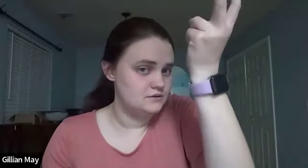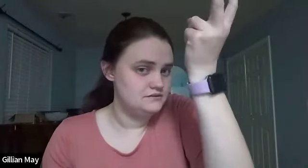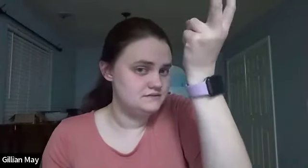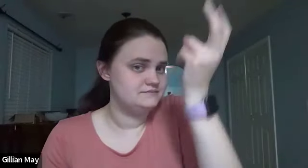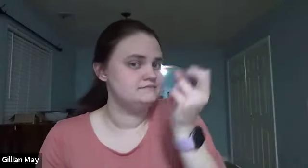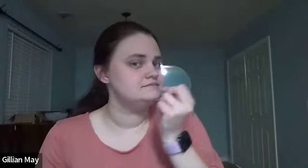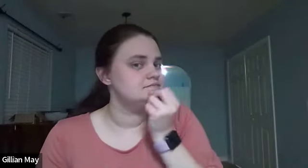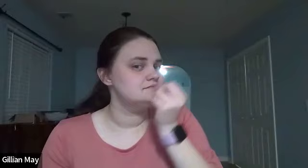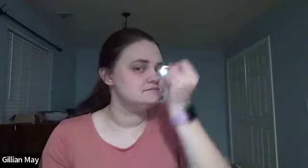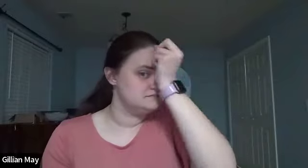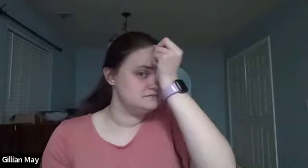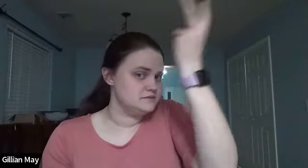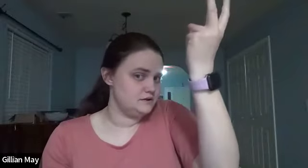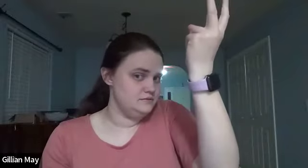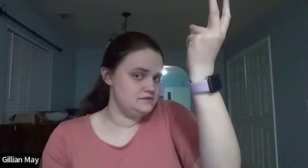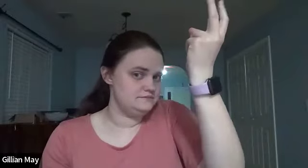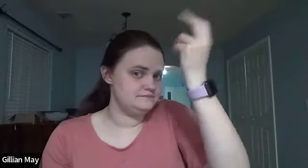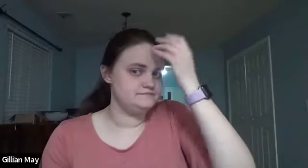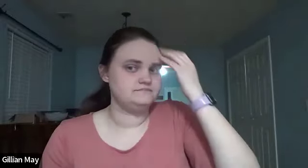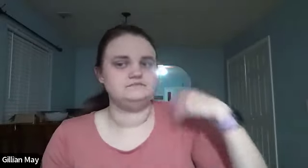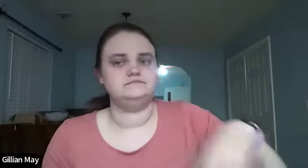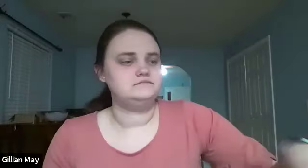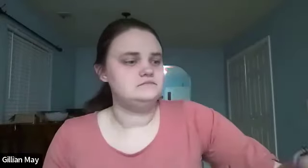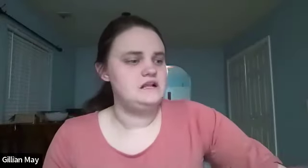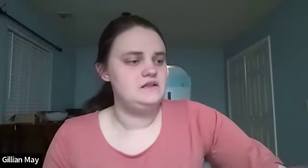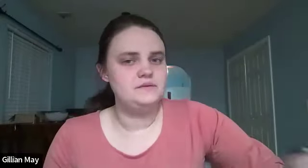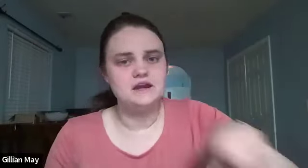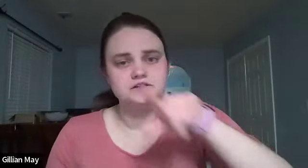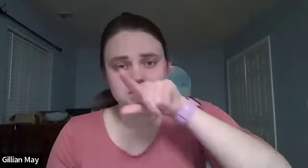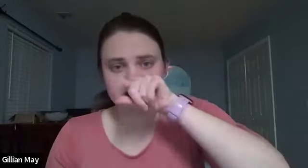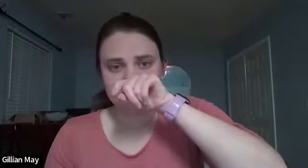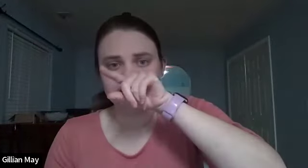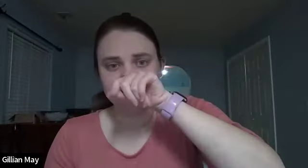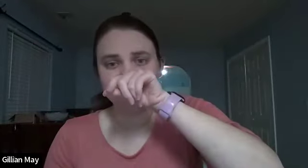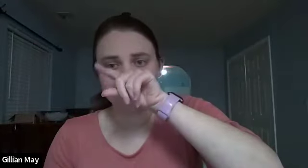goat, goat. And then we had our chicken.